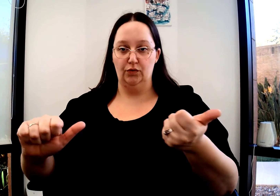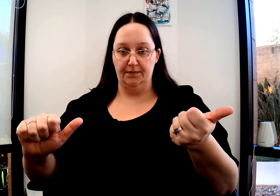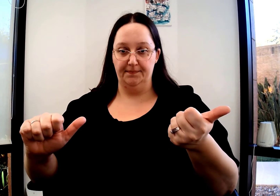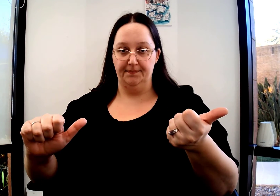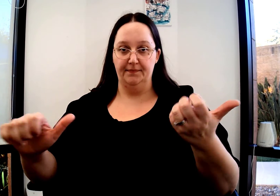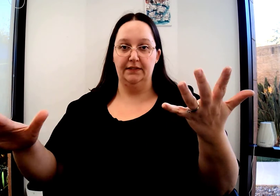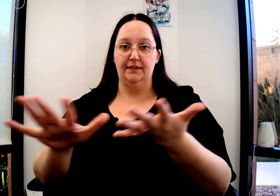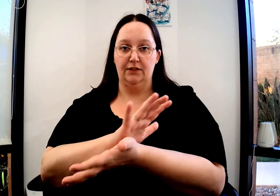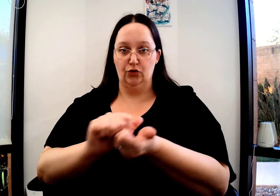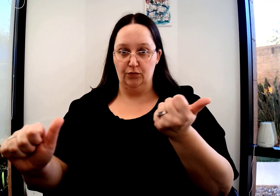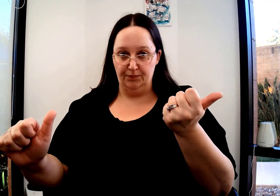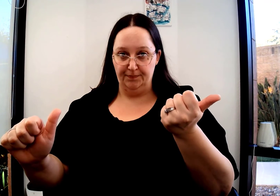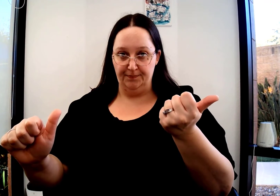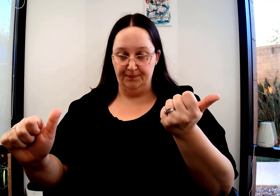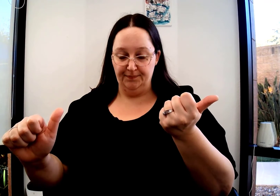A's. Destroy.